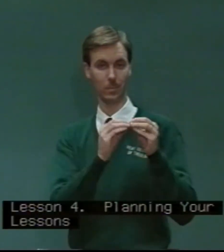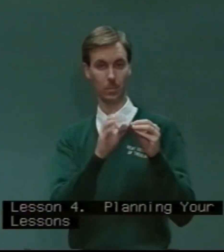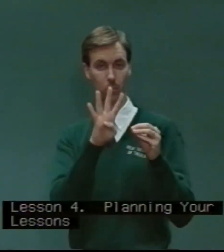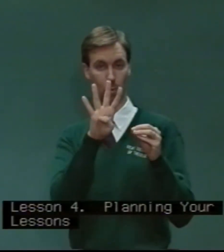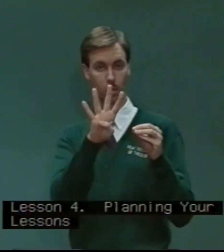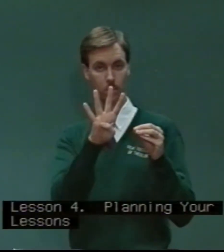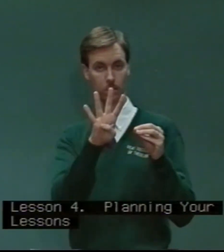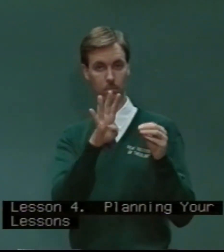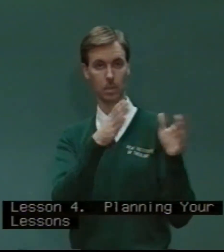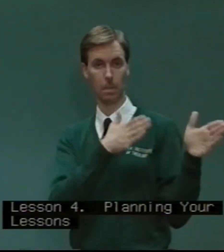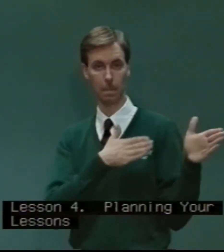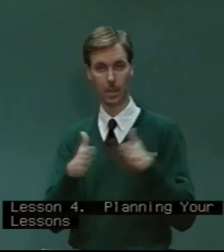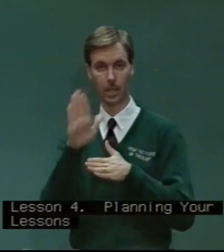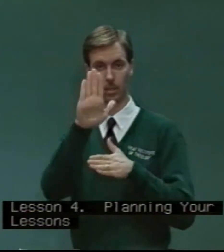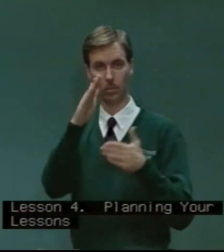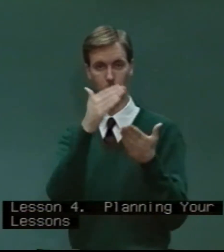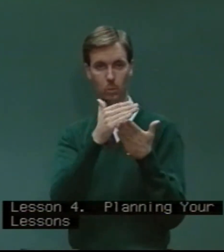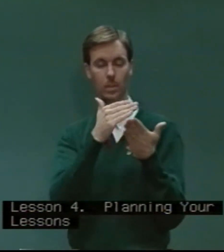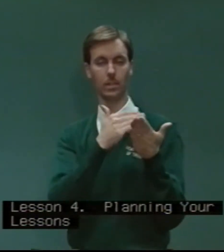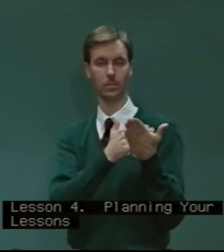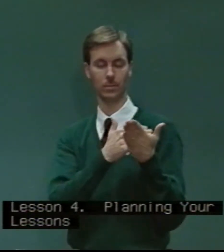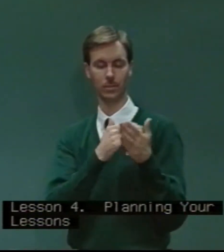Lesson 4. Planning your lessons.